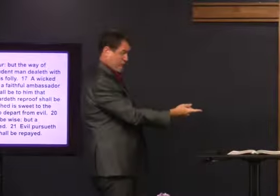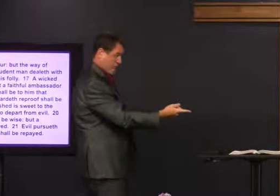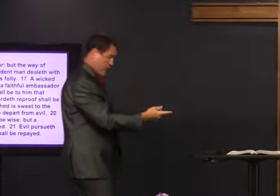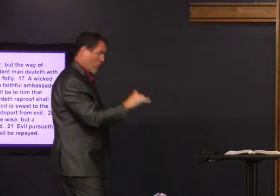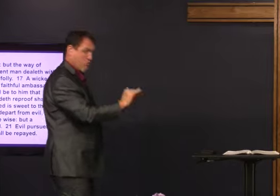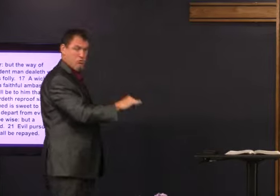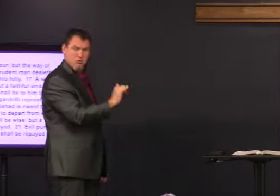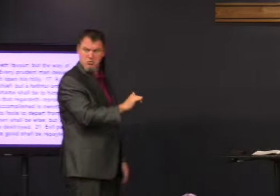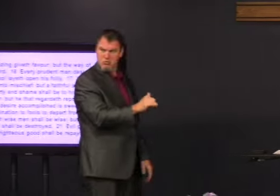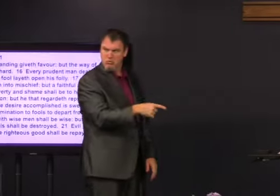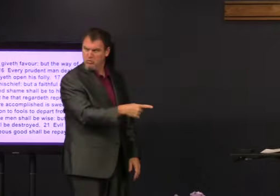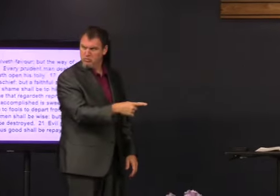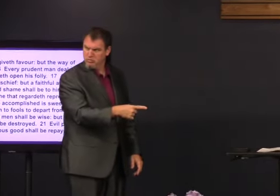The world should see me.